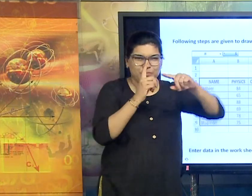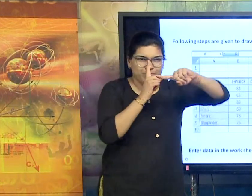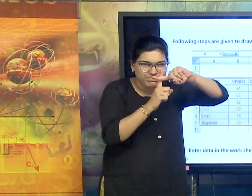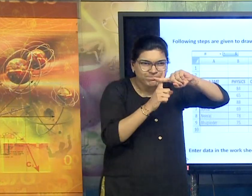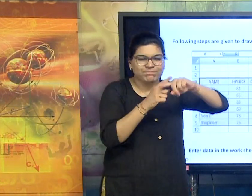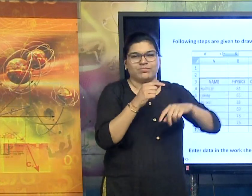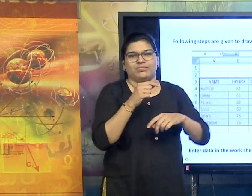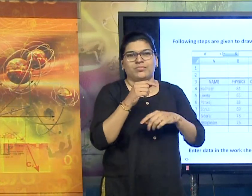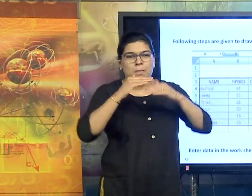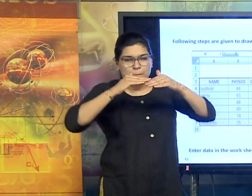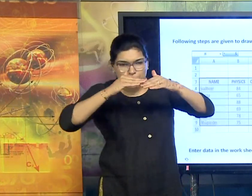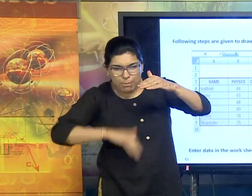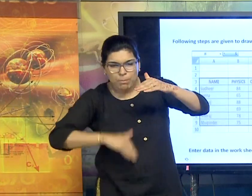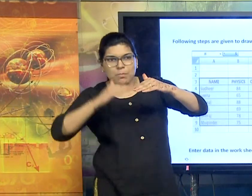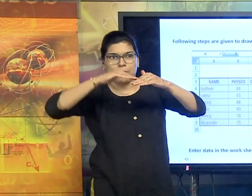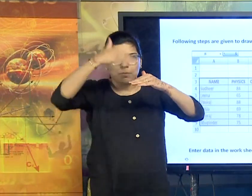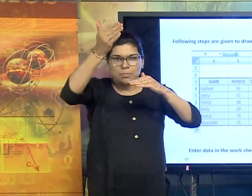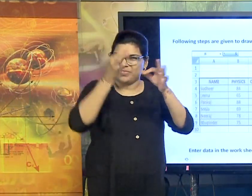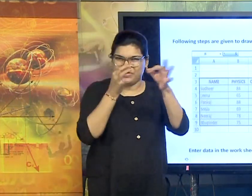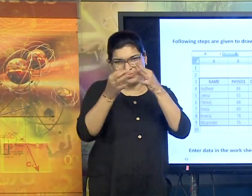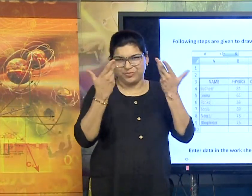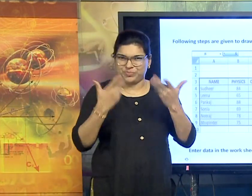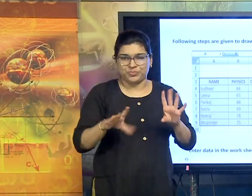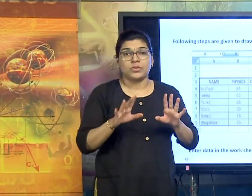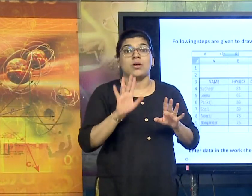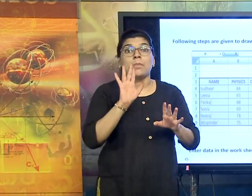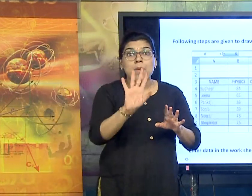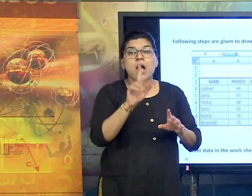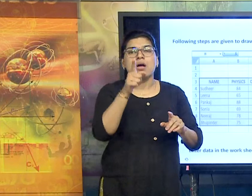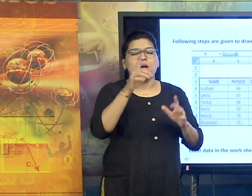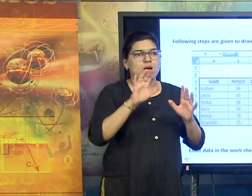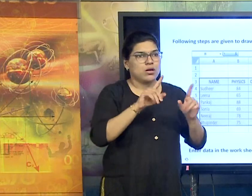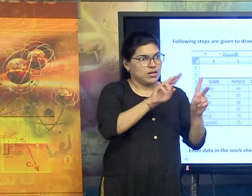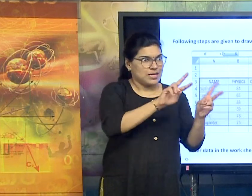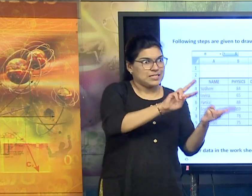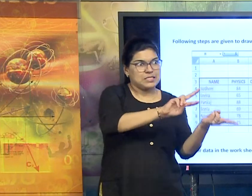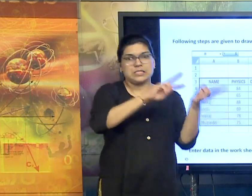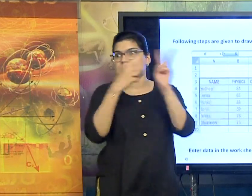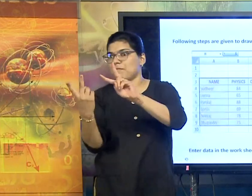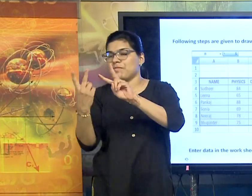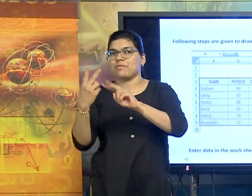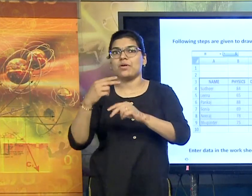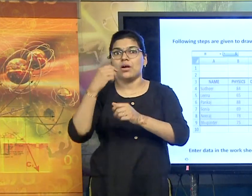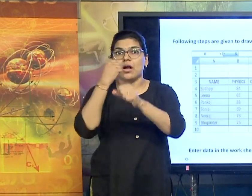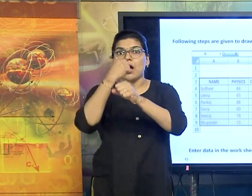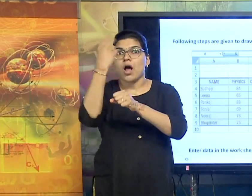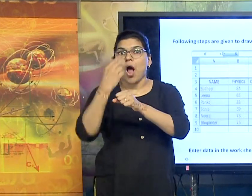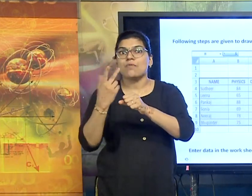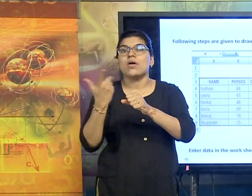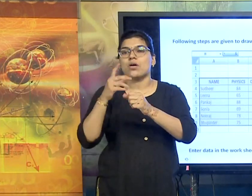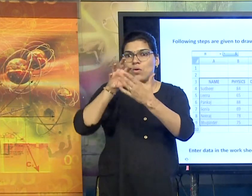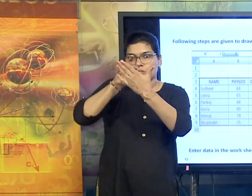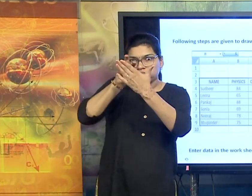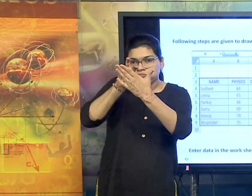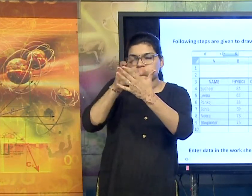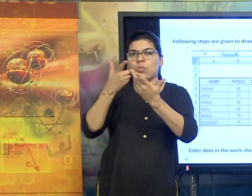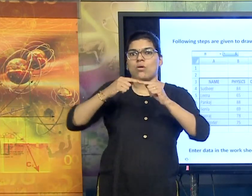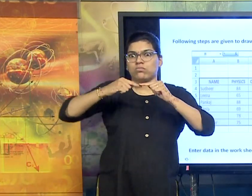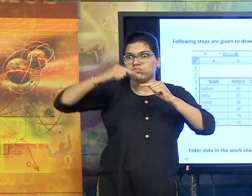You all can easily put the marks, minimum and maximum, and subjects total. And in case